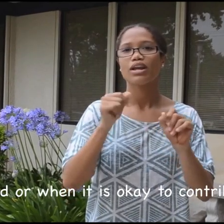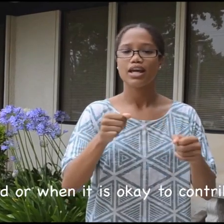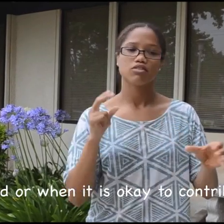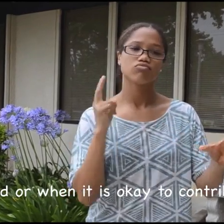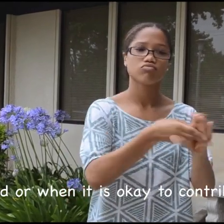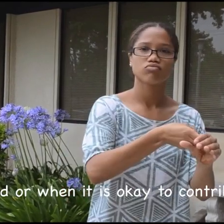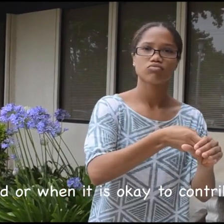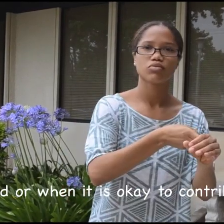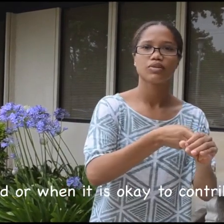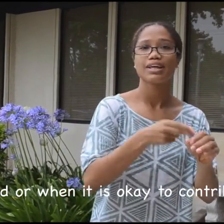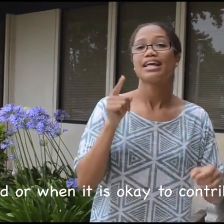to contribute.